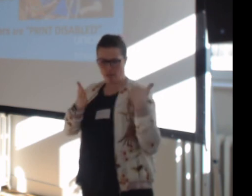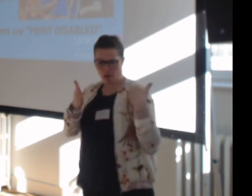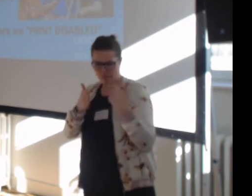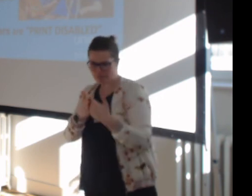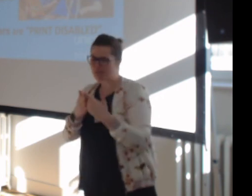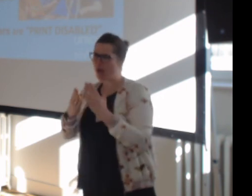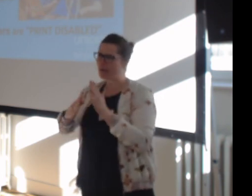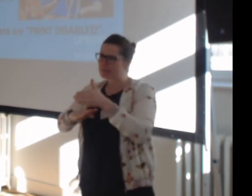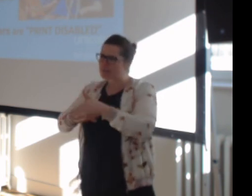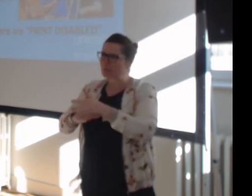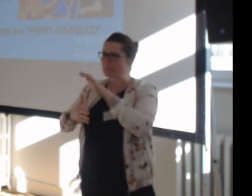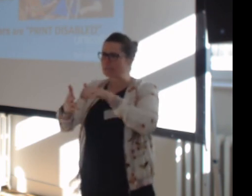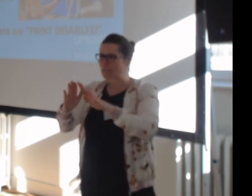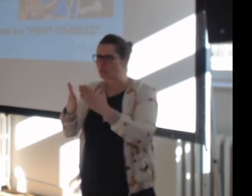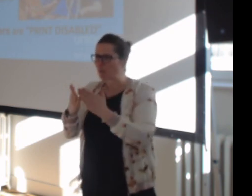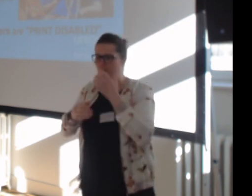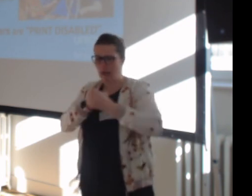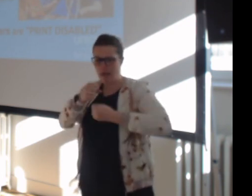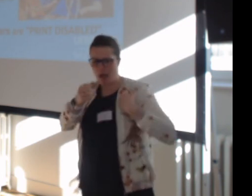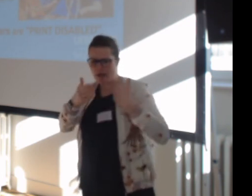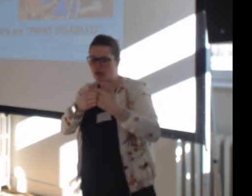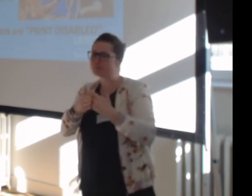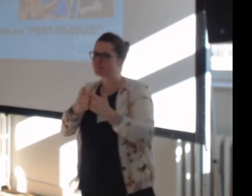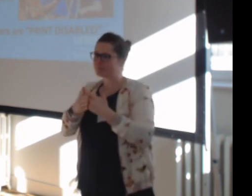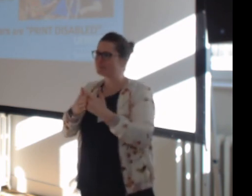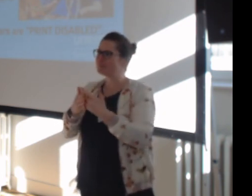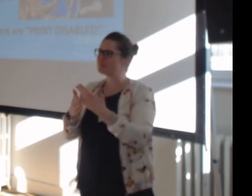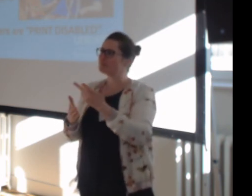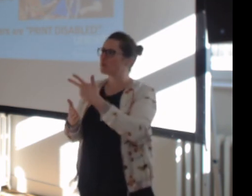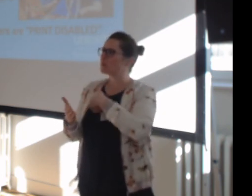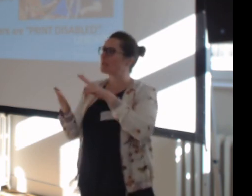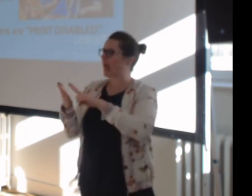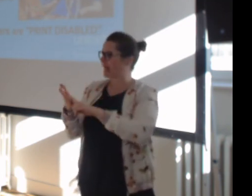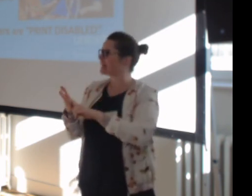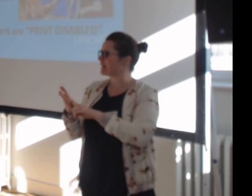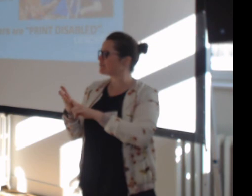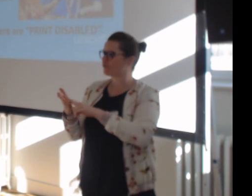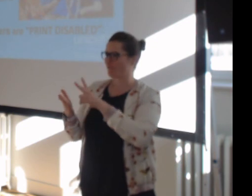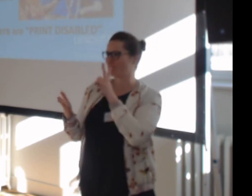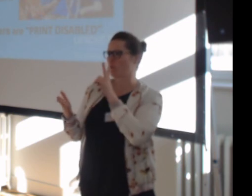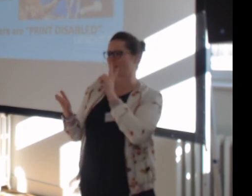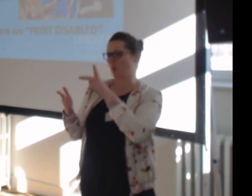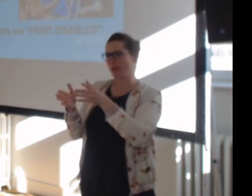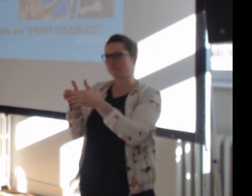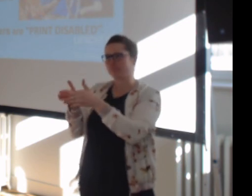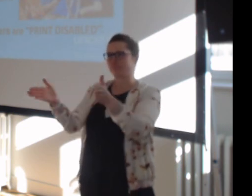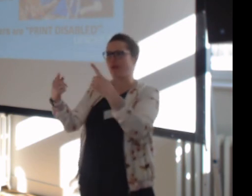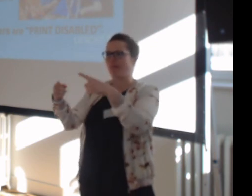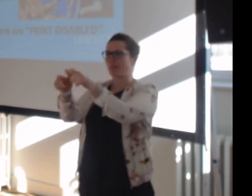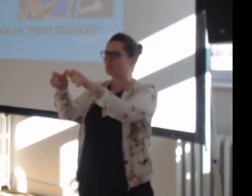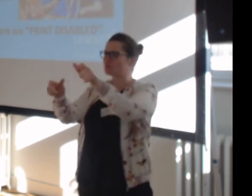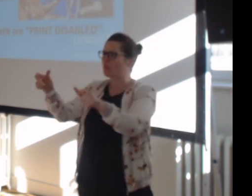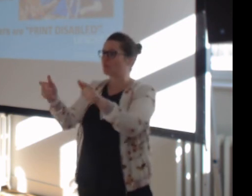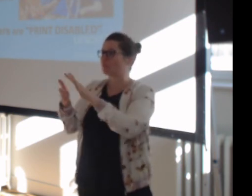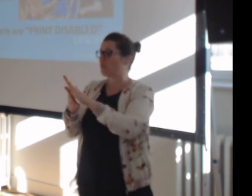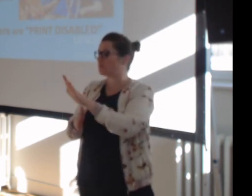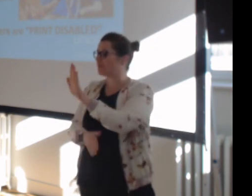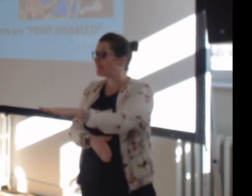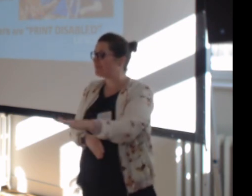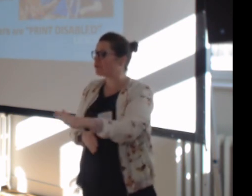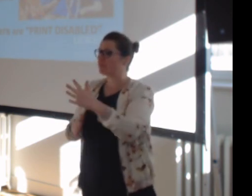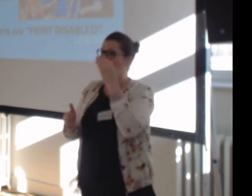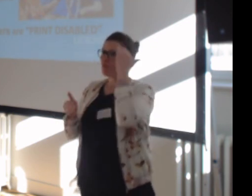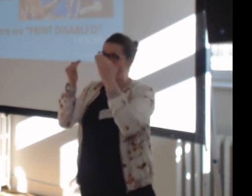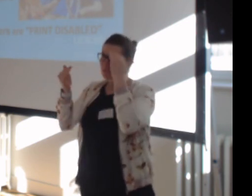around accessibility of textbooks over the years, but wanting to really extend the benefits of that to other people, maybe children